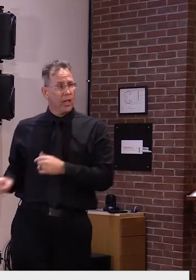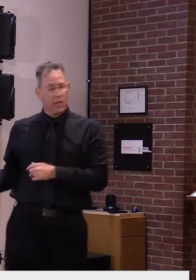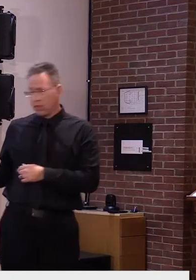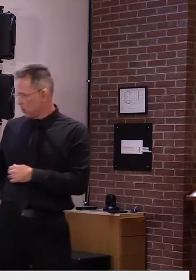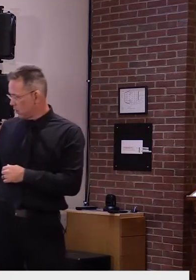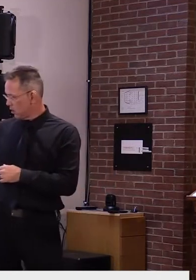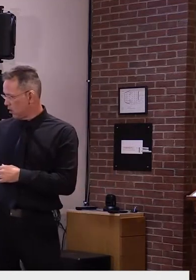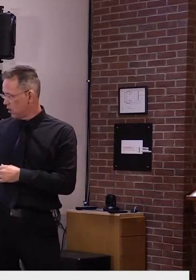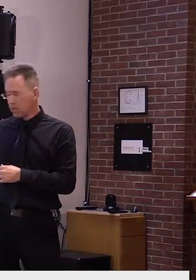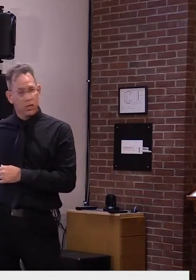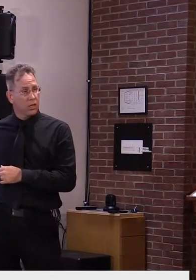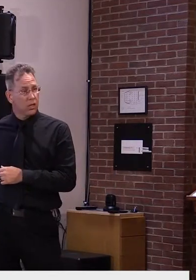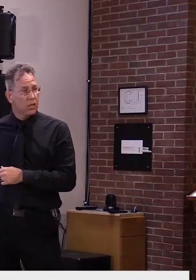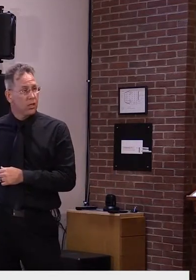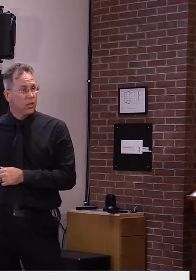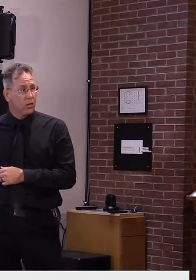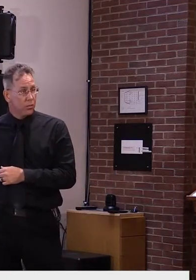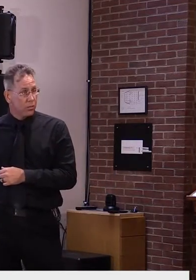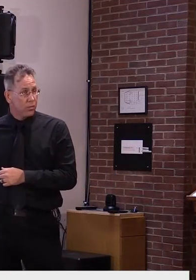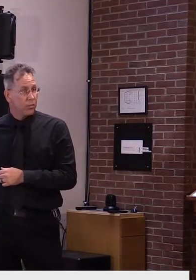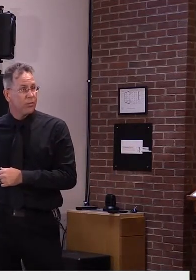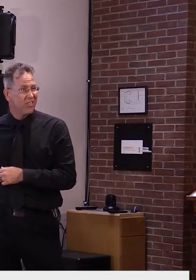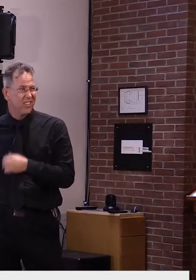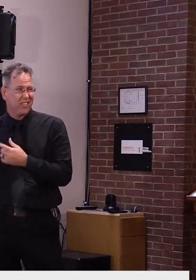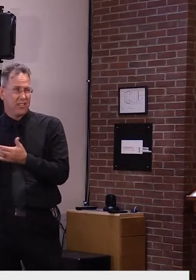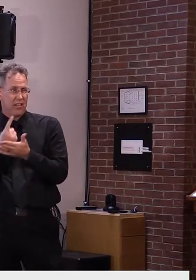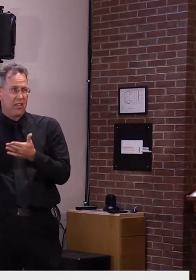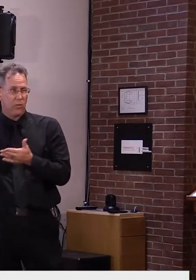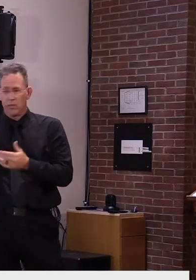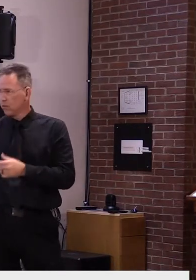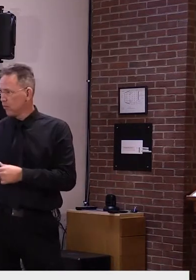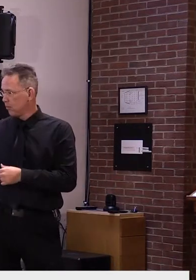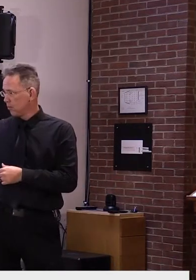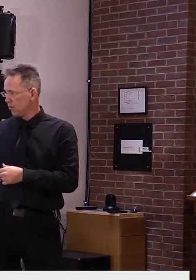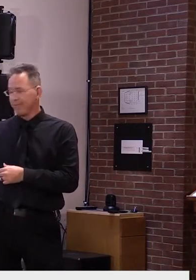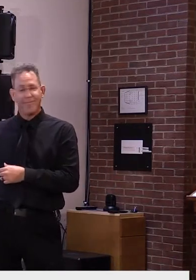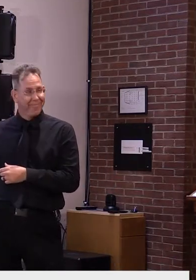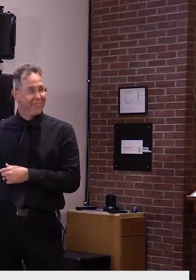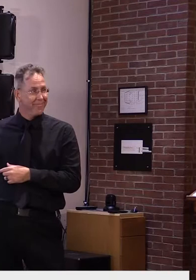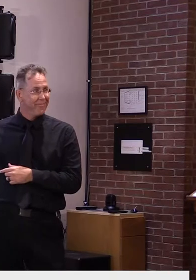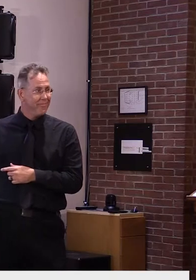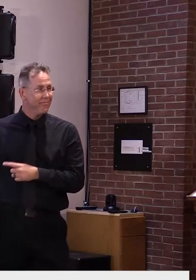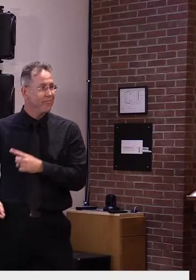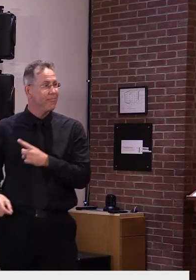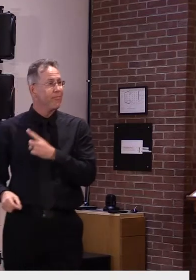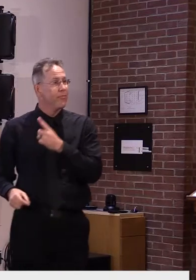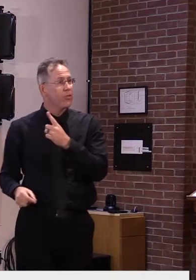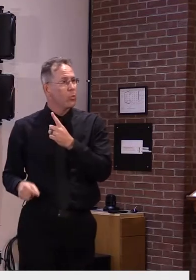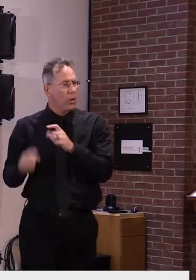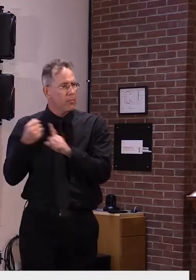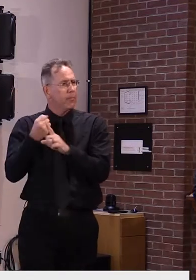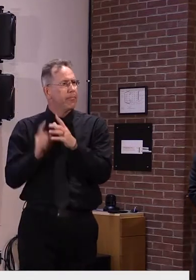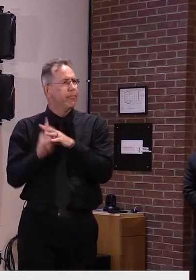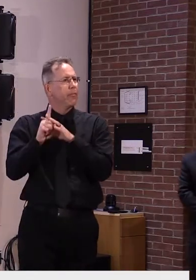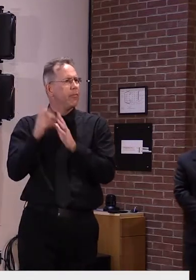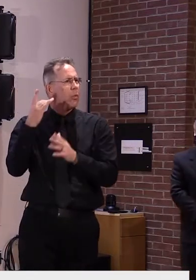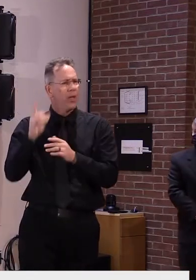very low in the single-digit numbers of cases, with a spike overnight.